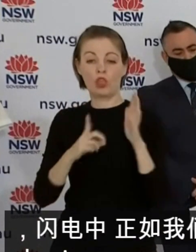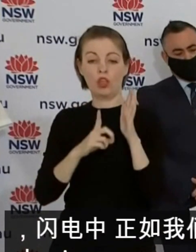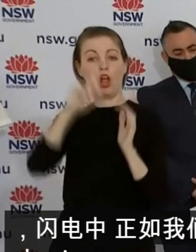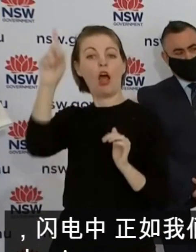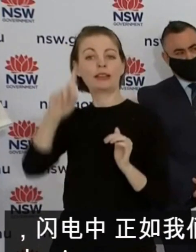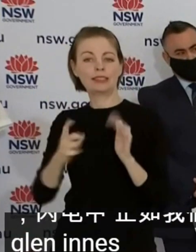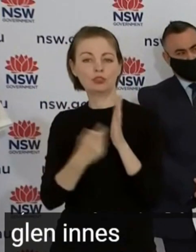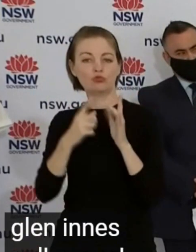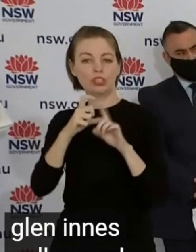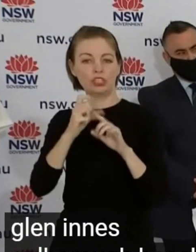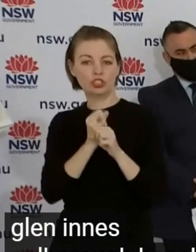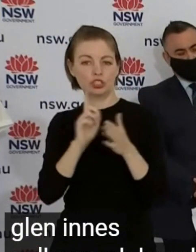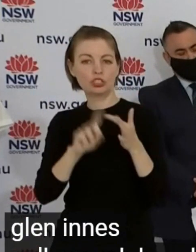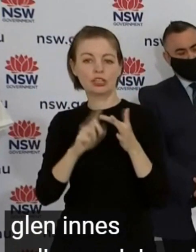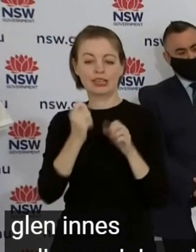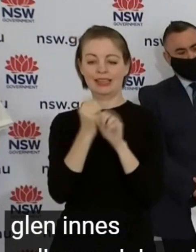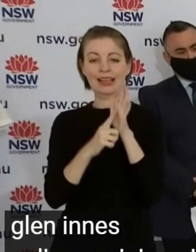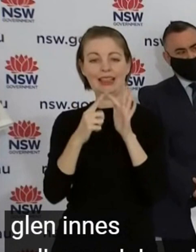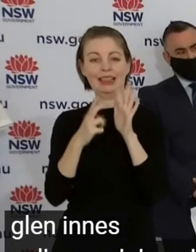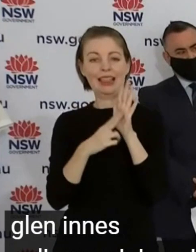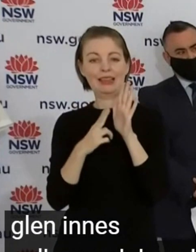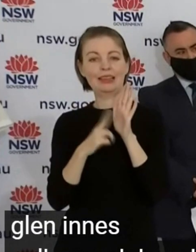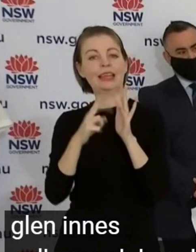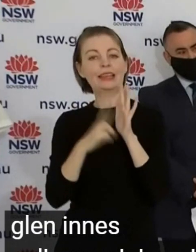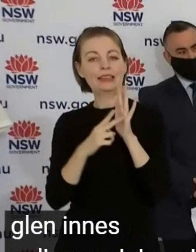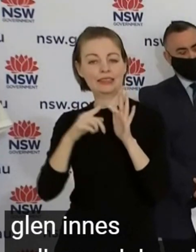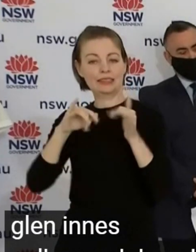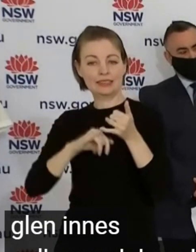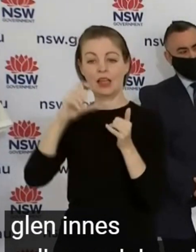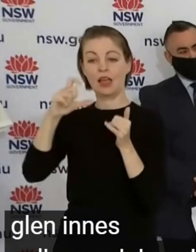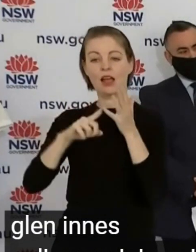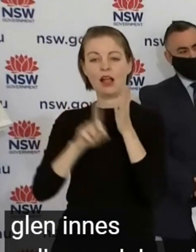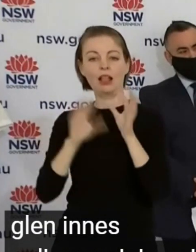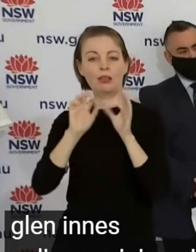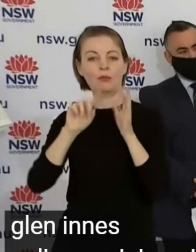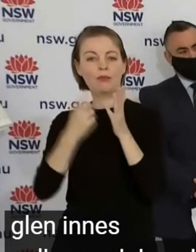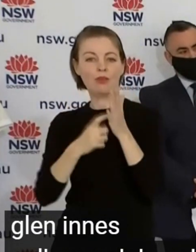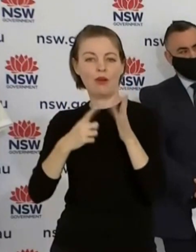Glen Innes, Culburra Beach and Moruya areas.